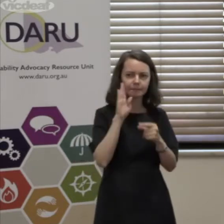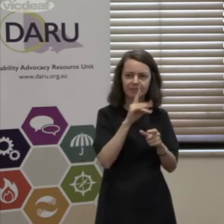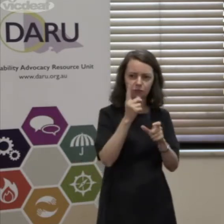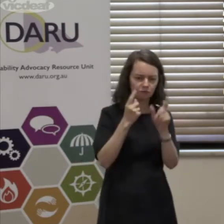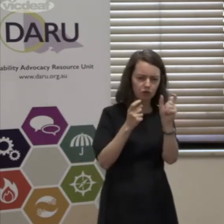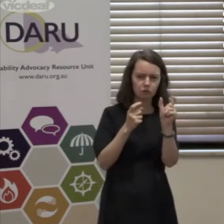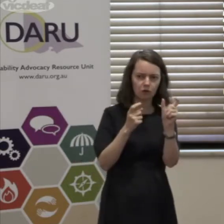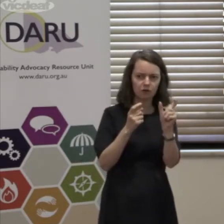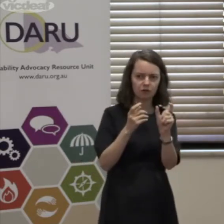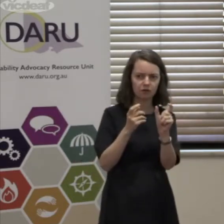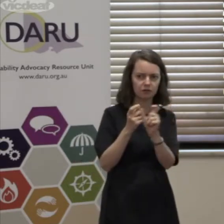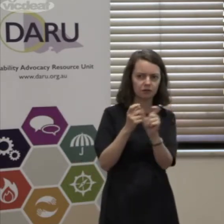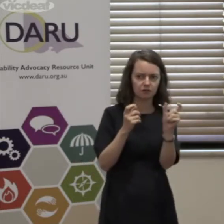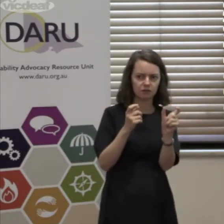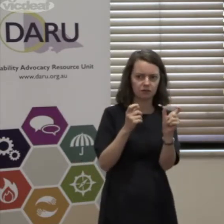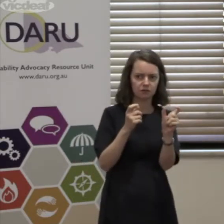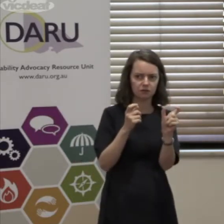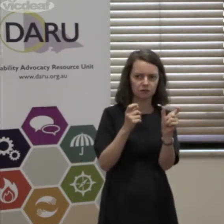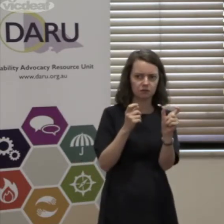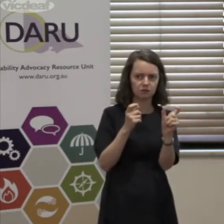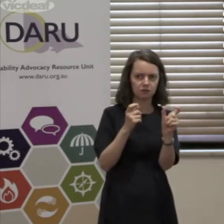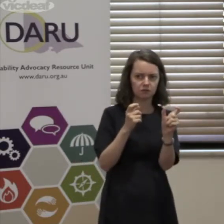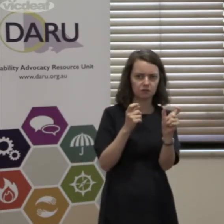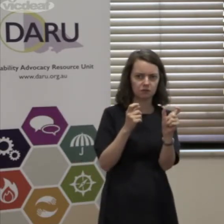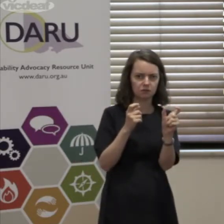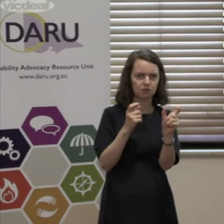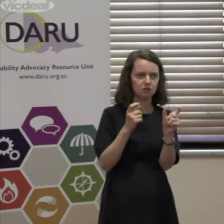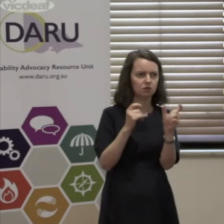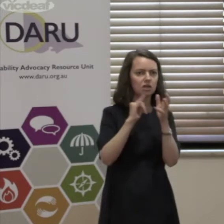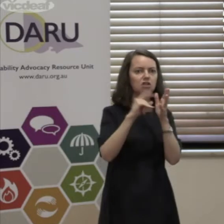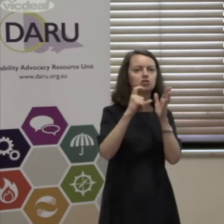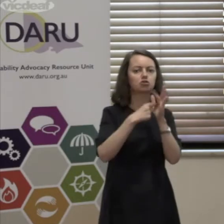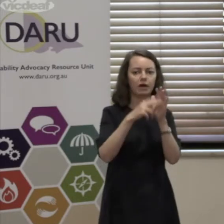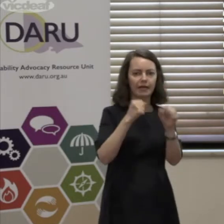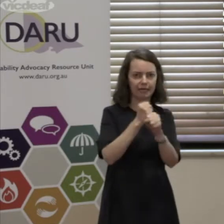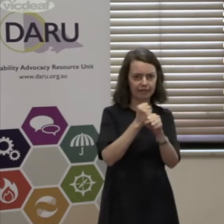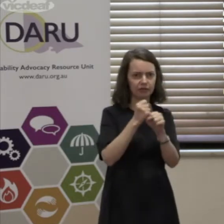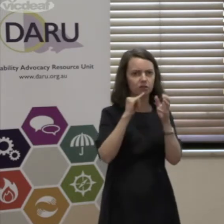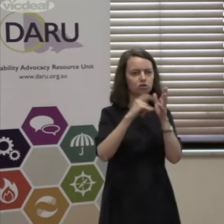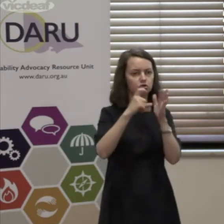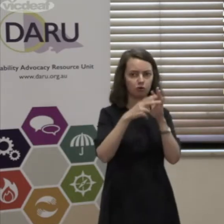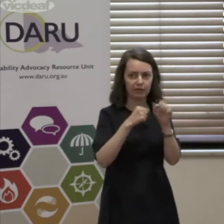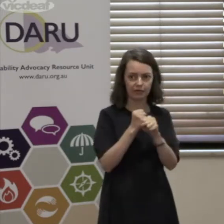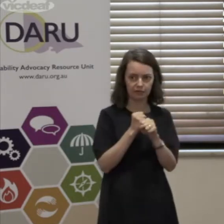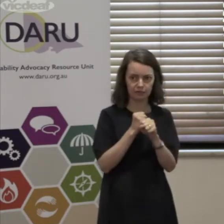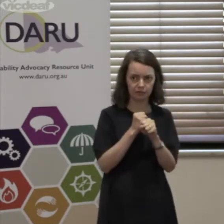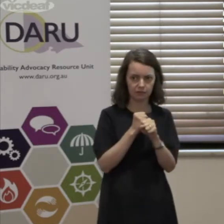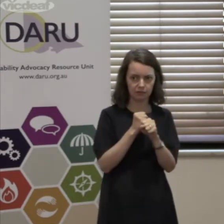the word before process. The beginning. The what? Screening. The screening process?